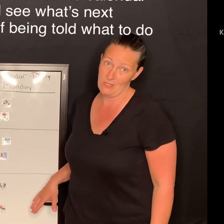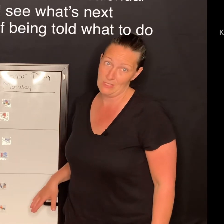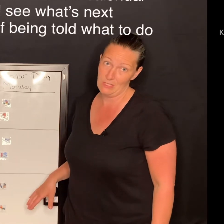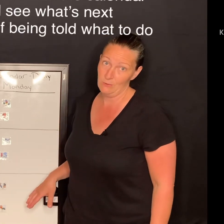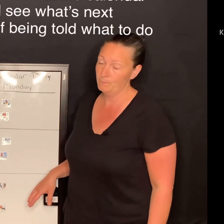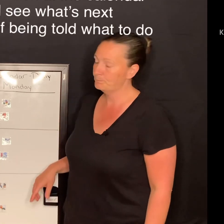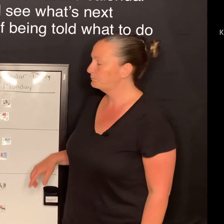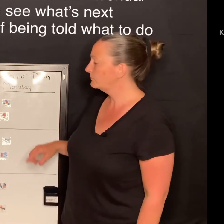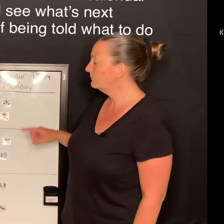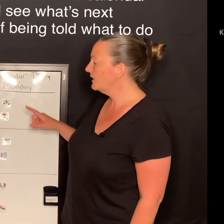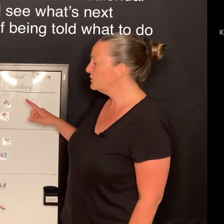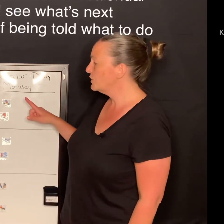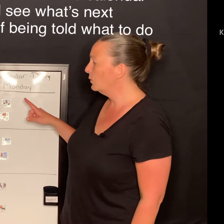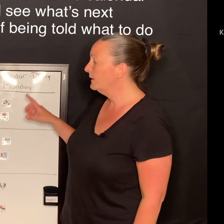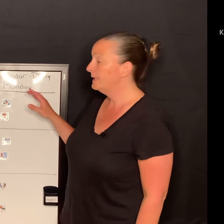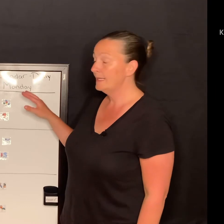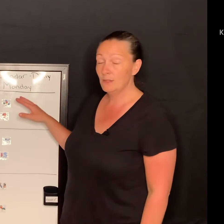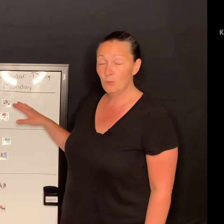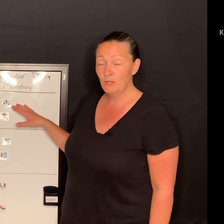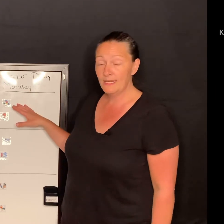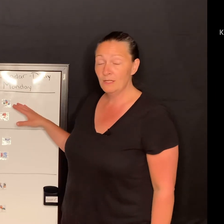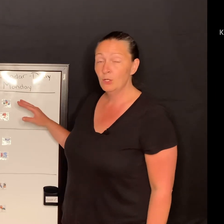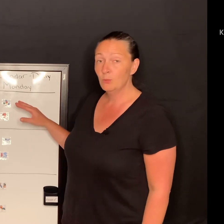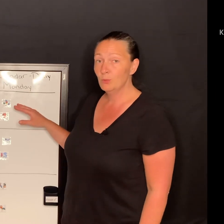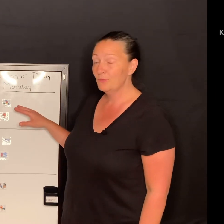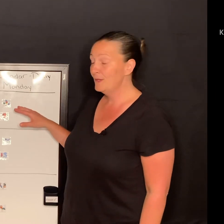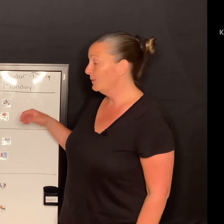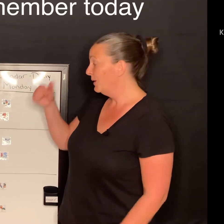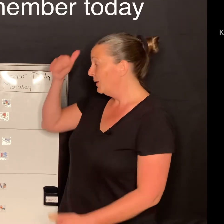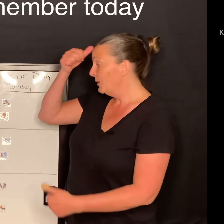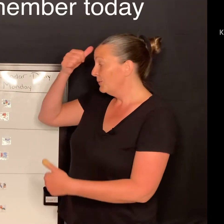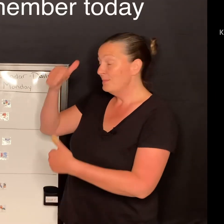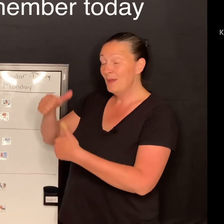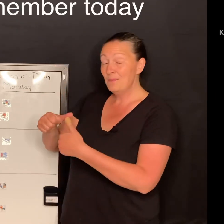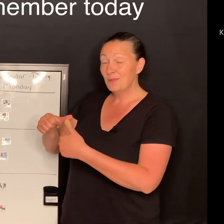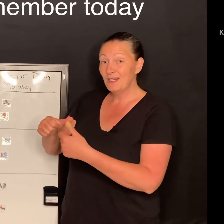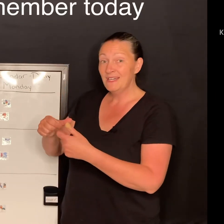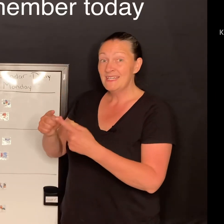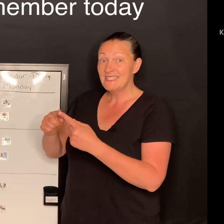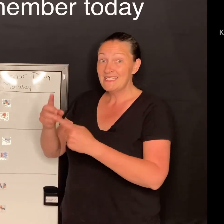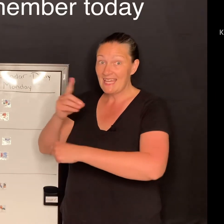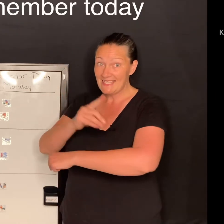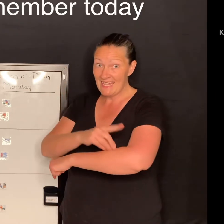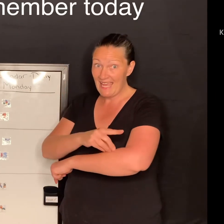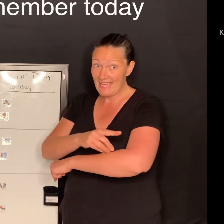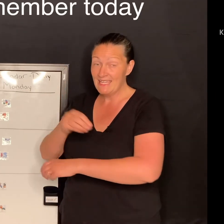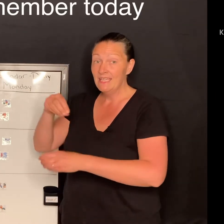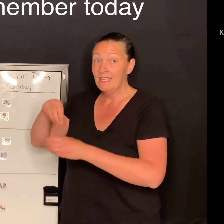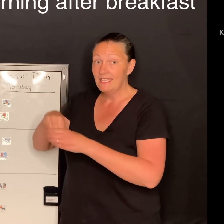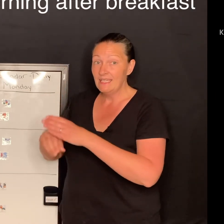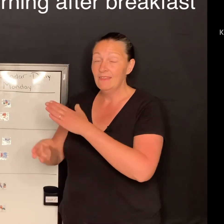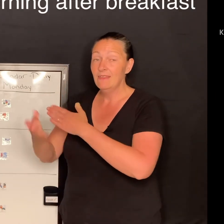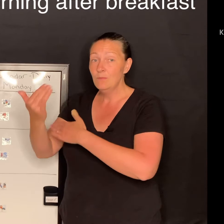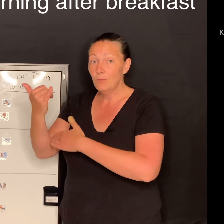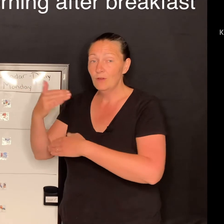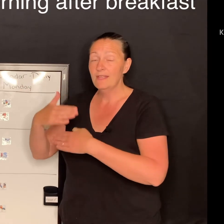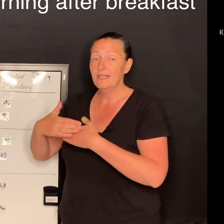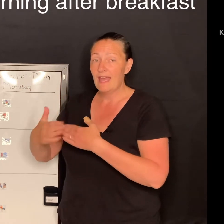do. So in the morning, we'll review. Remember, today in the morning